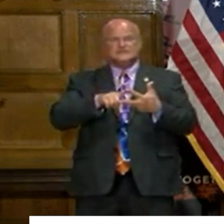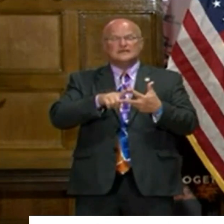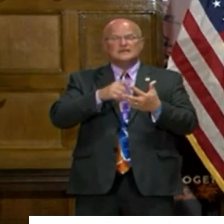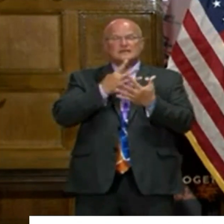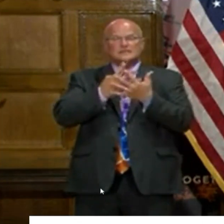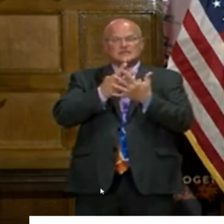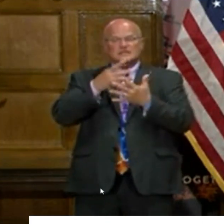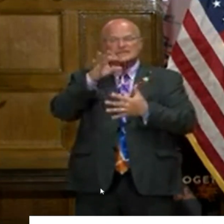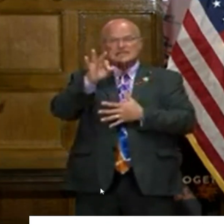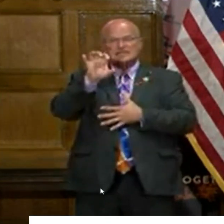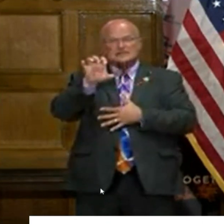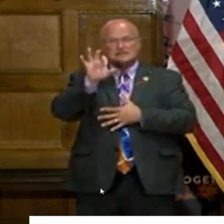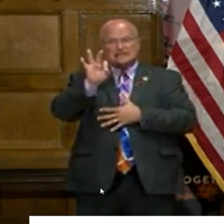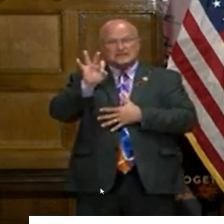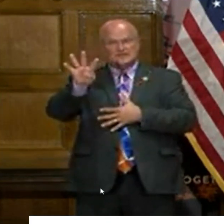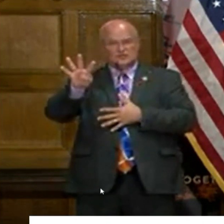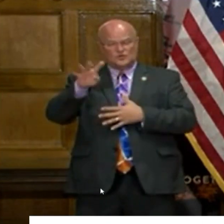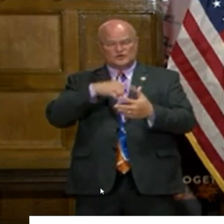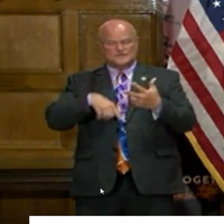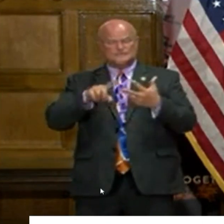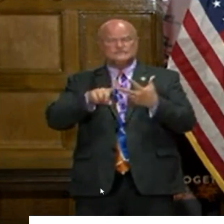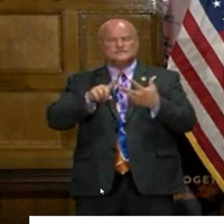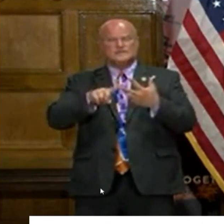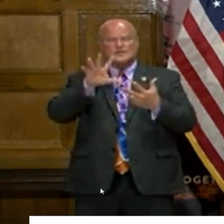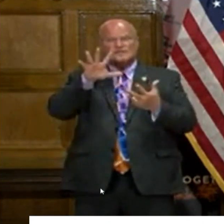994 correctional cases, and